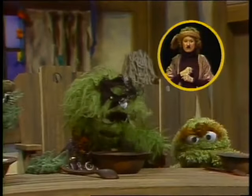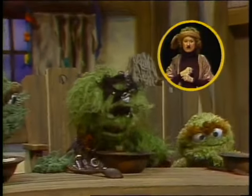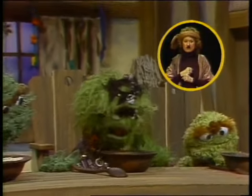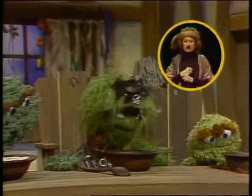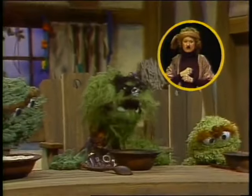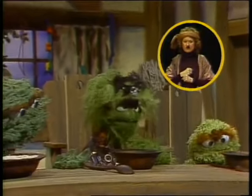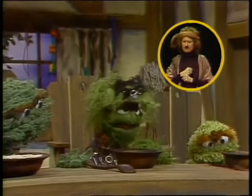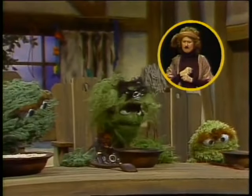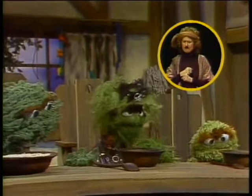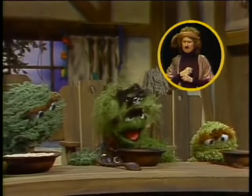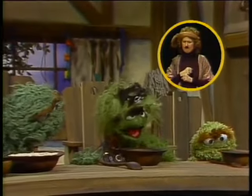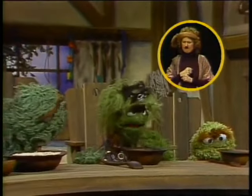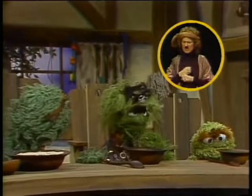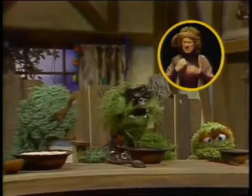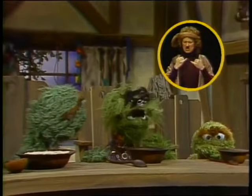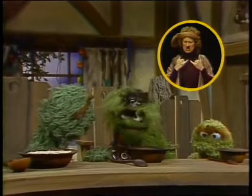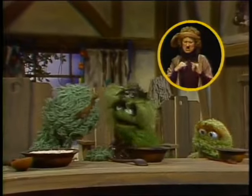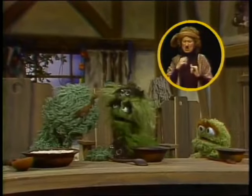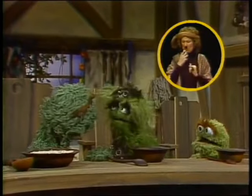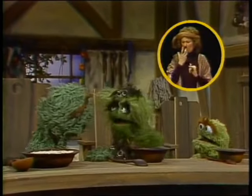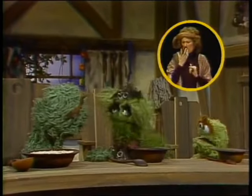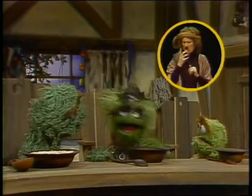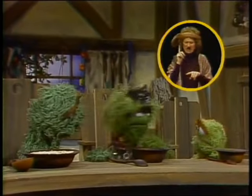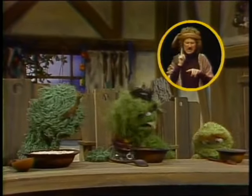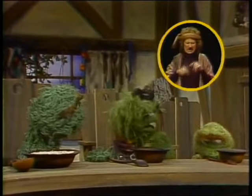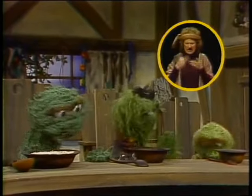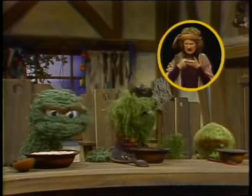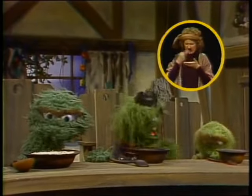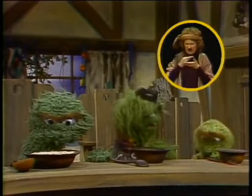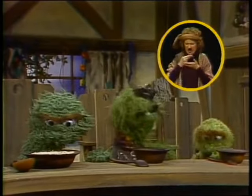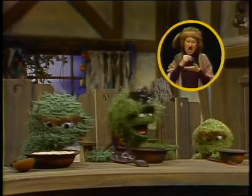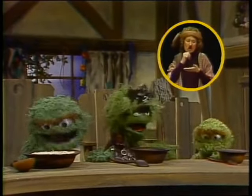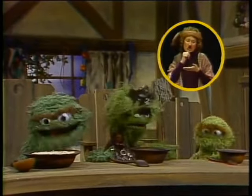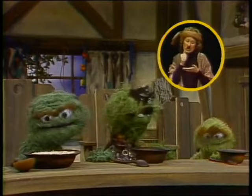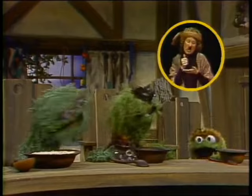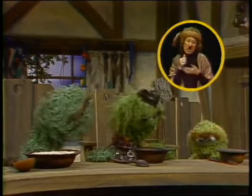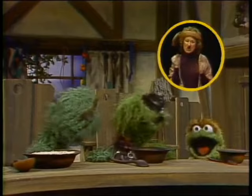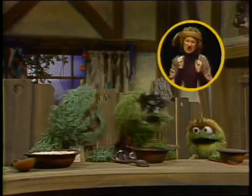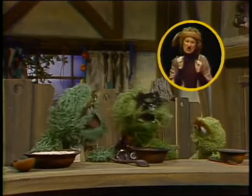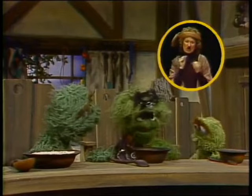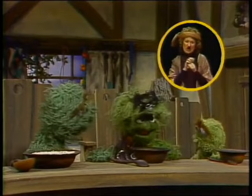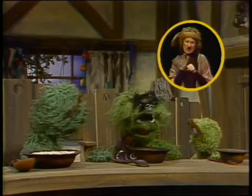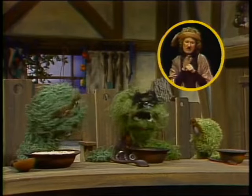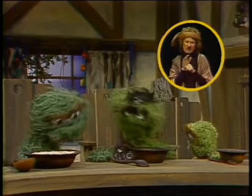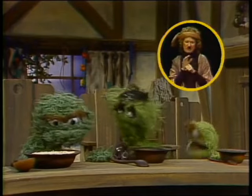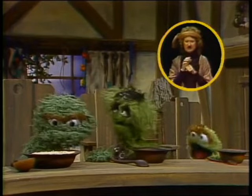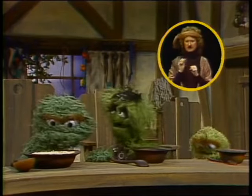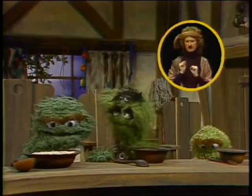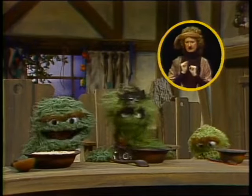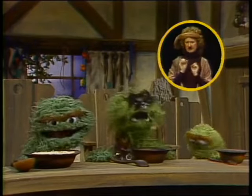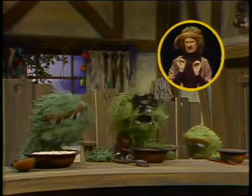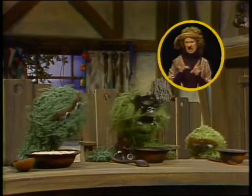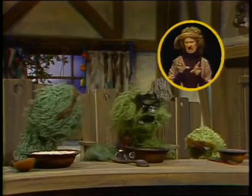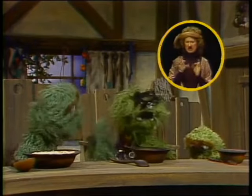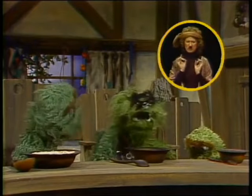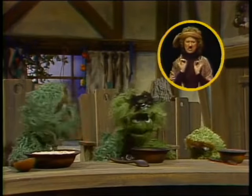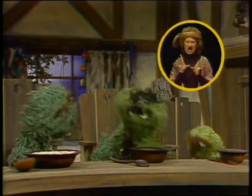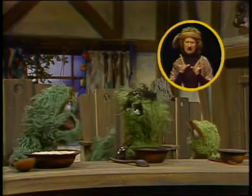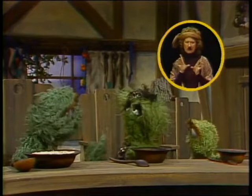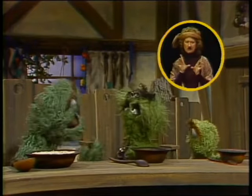Oh, it's still warm. We can't eat this porridge. It isn't cold yet. Yeah, I hate it like this. Yuck. Why don't we just go for a walk?